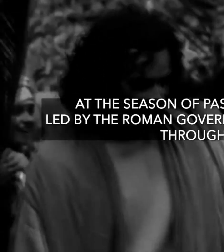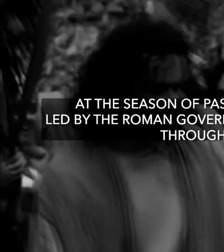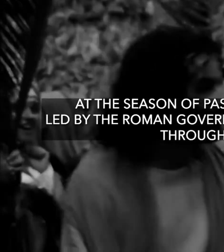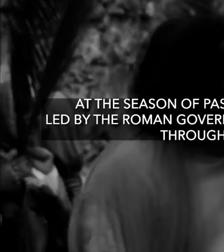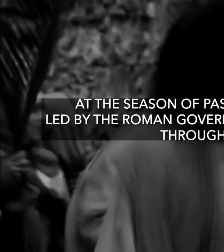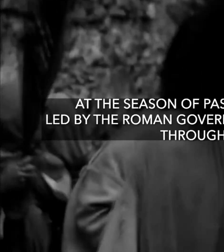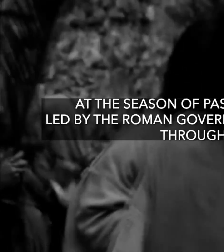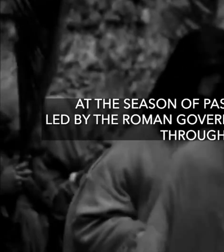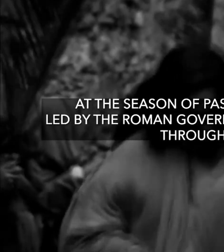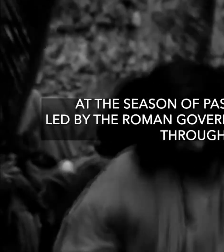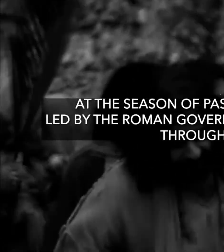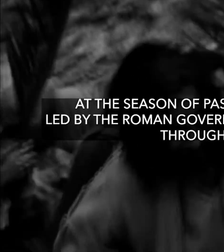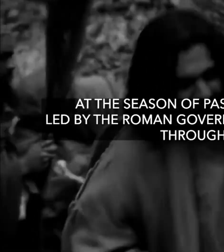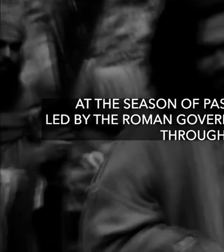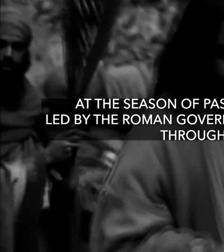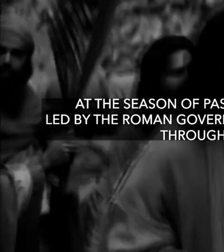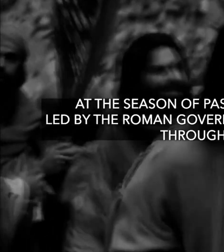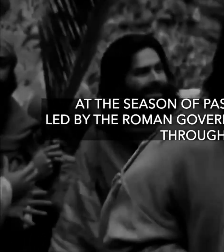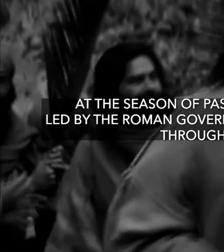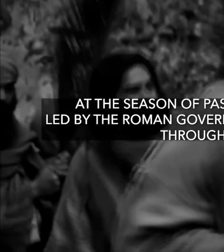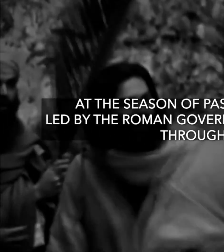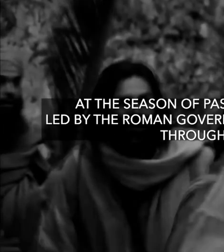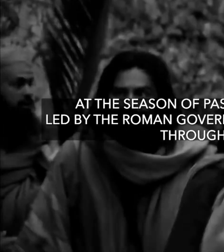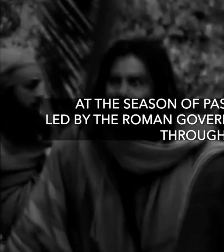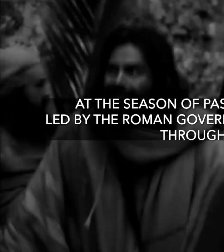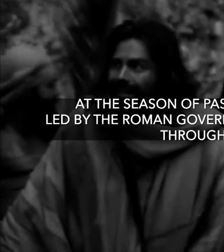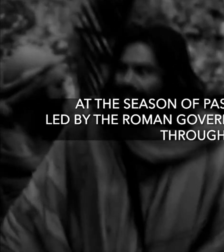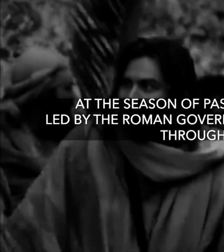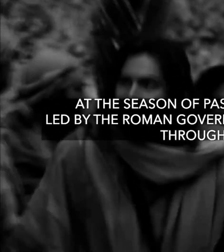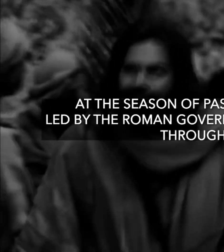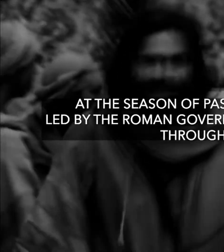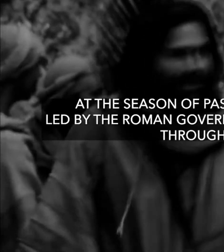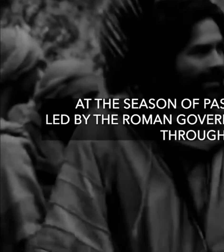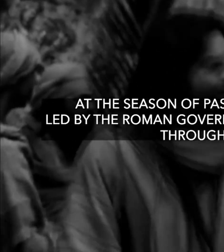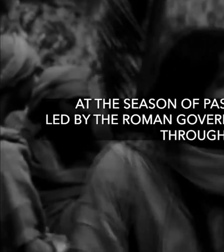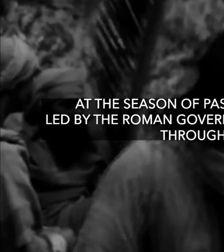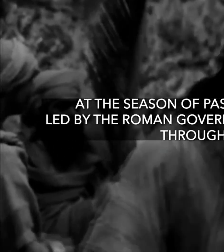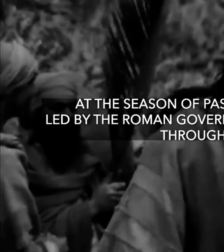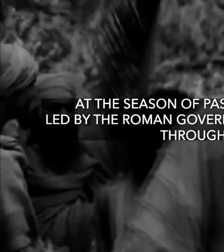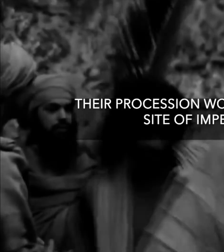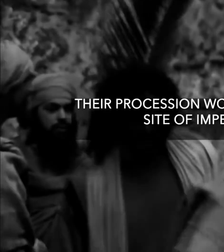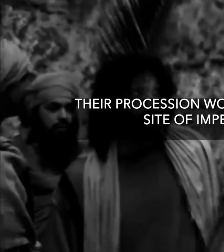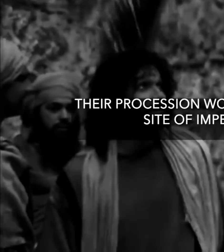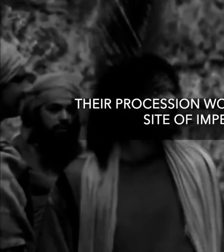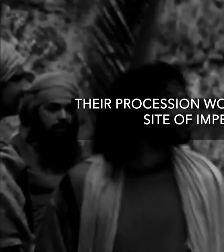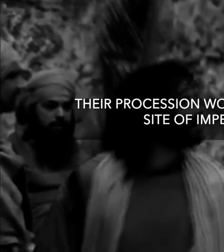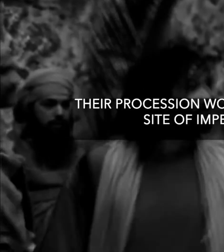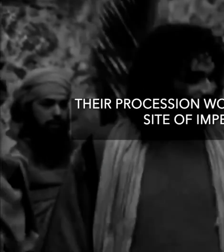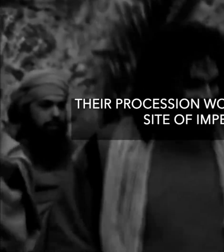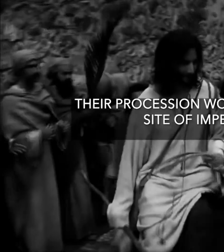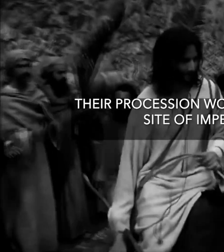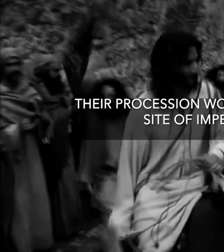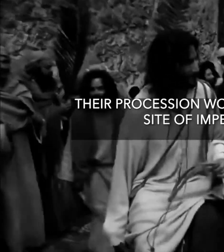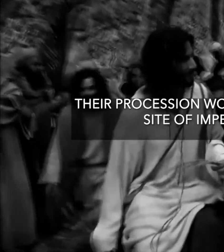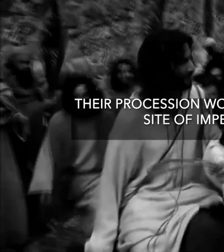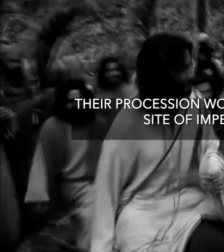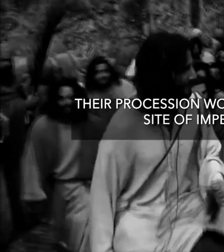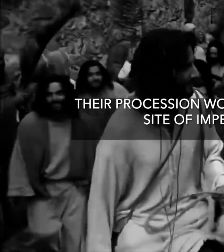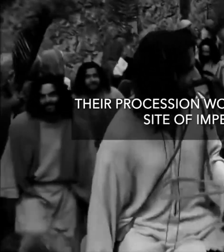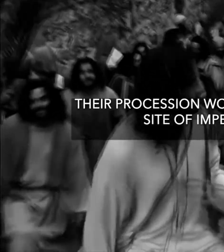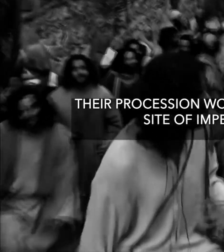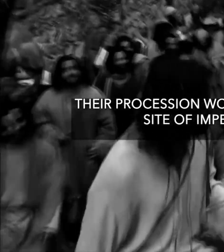season of Passover, Roman troops led by the Roman governor would enter the city through the west. Their procession would